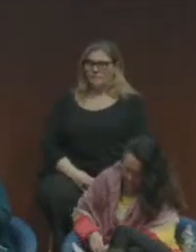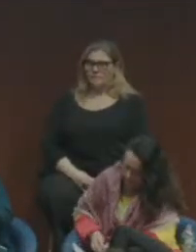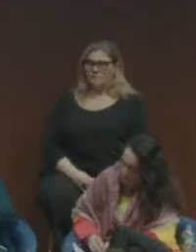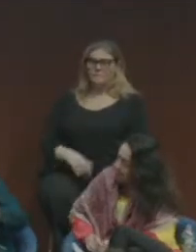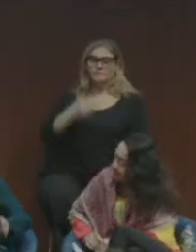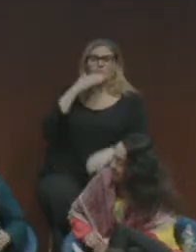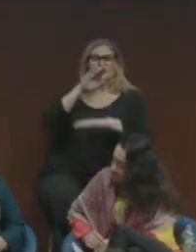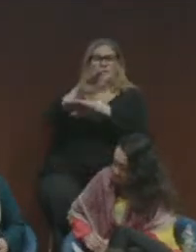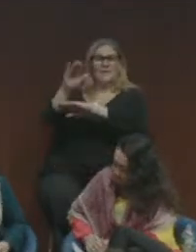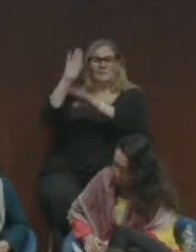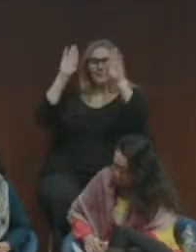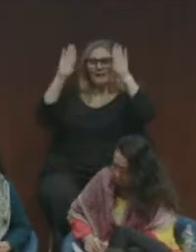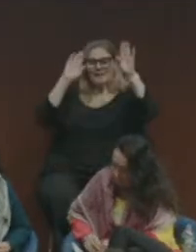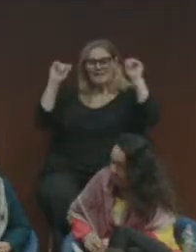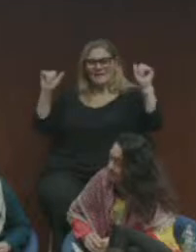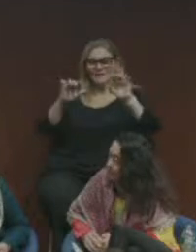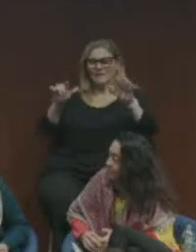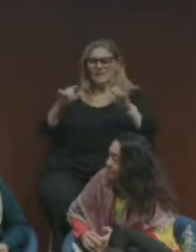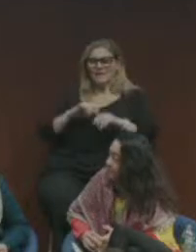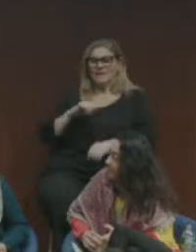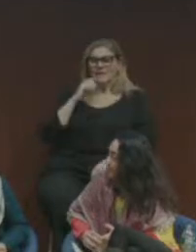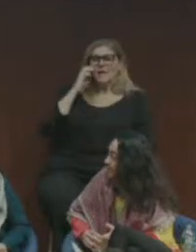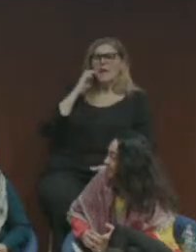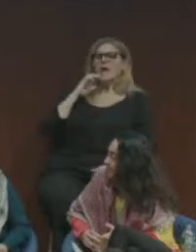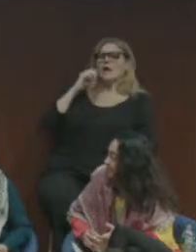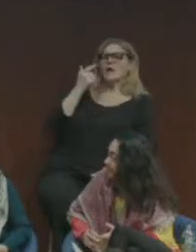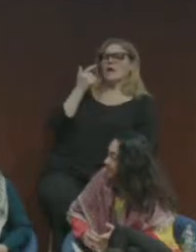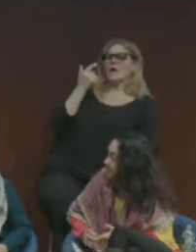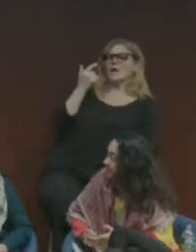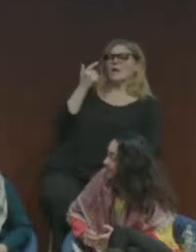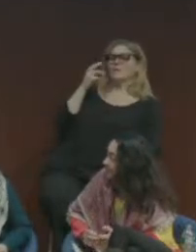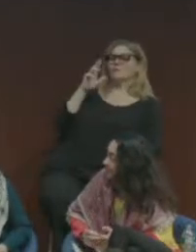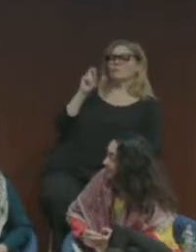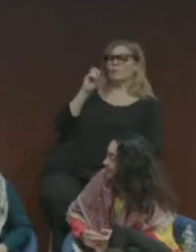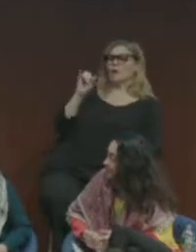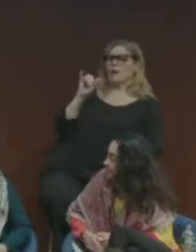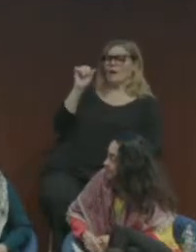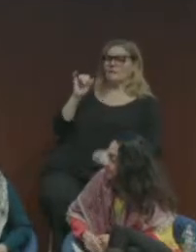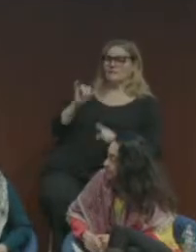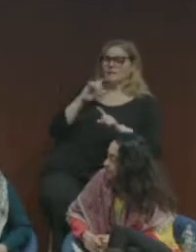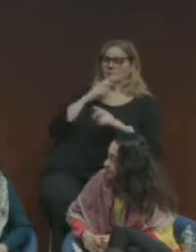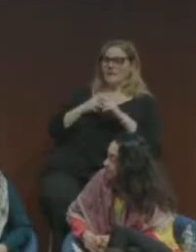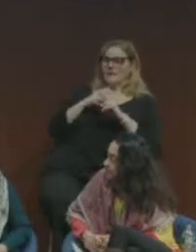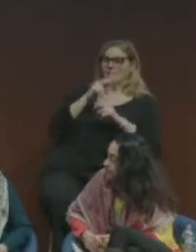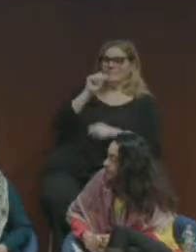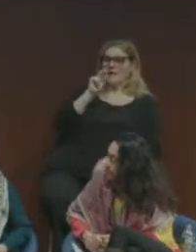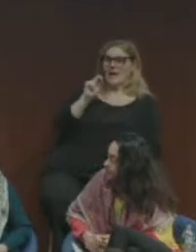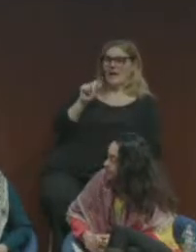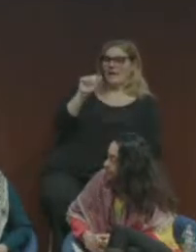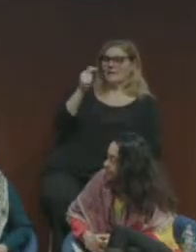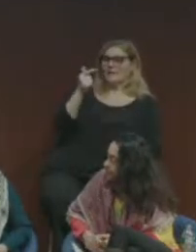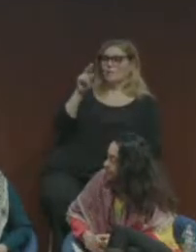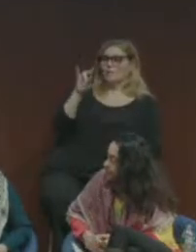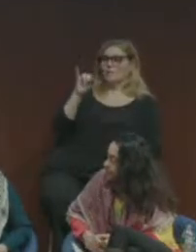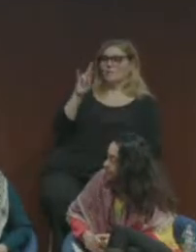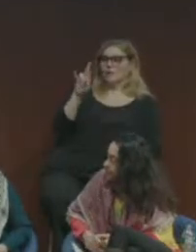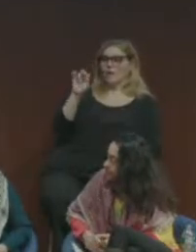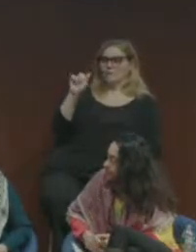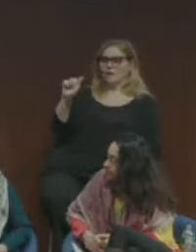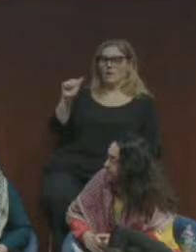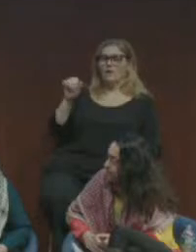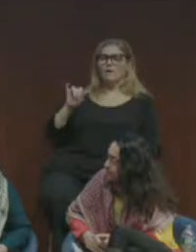Good afternoon, everyone. Magandang umaga sa inyong lahat. My name is Anna Guevarra, and